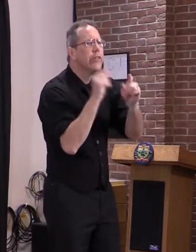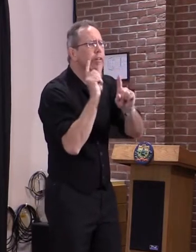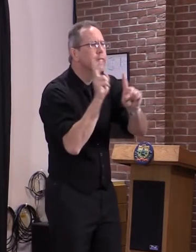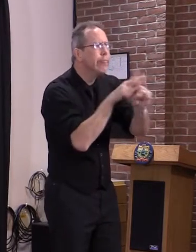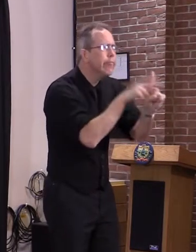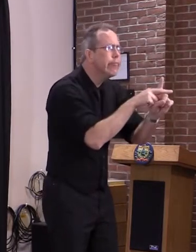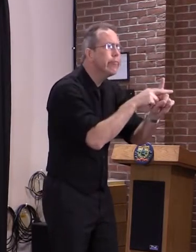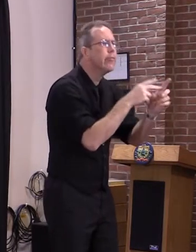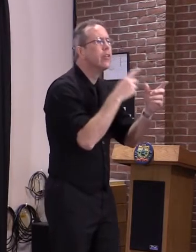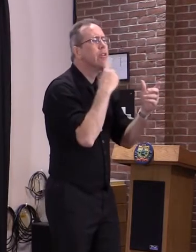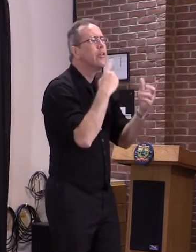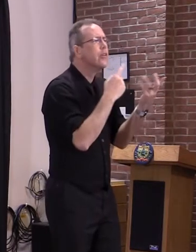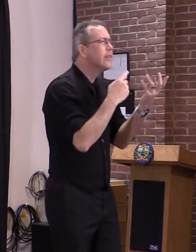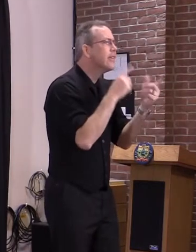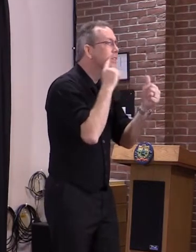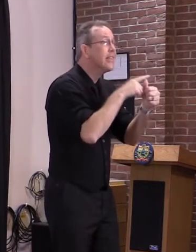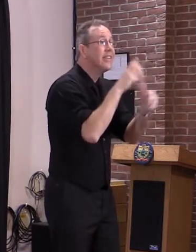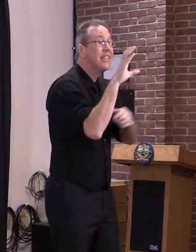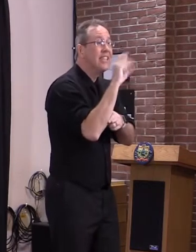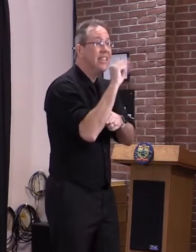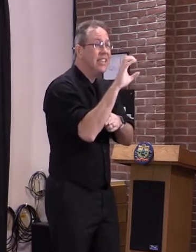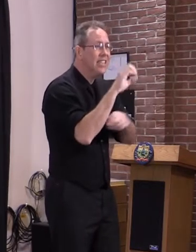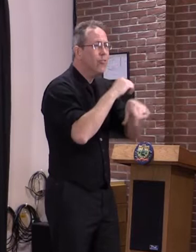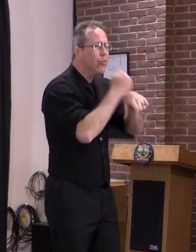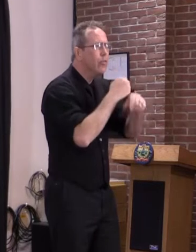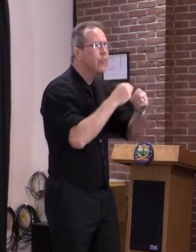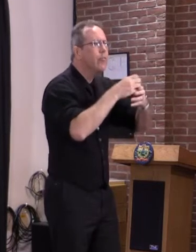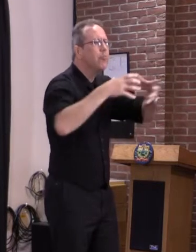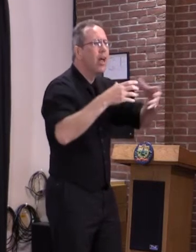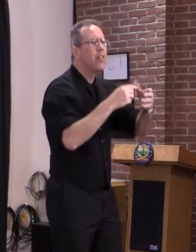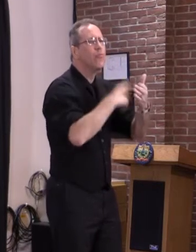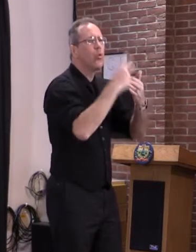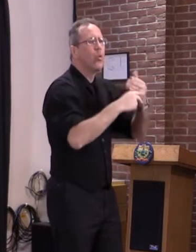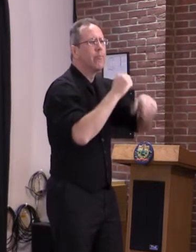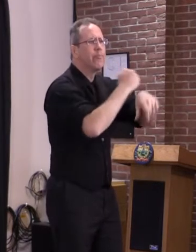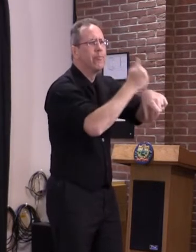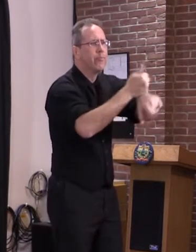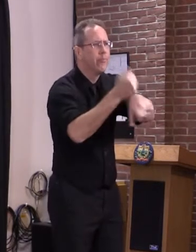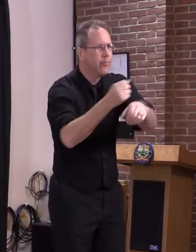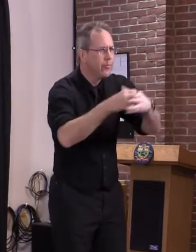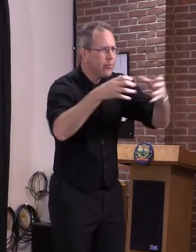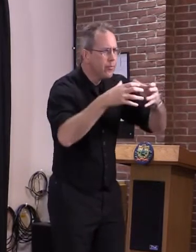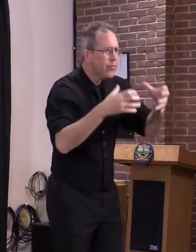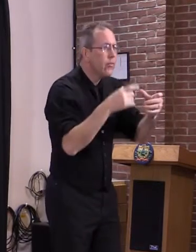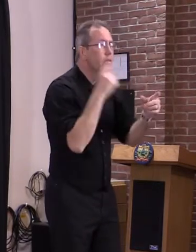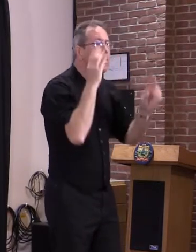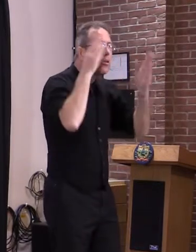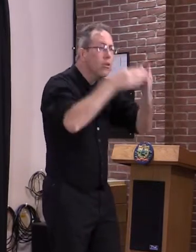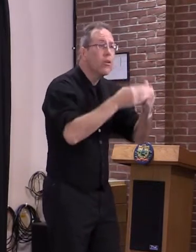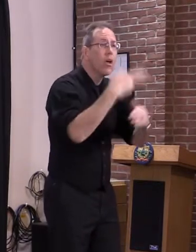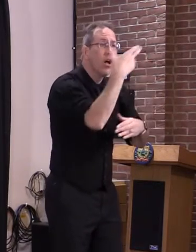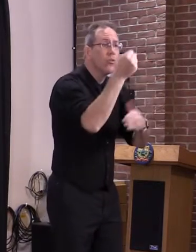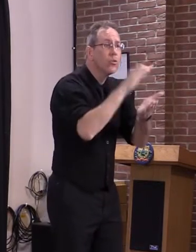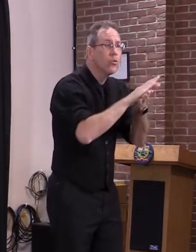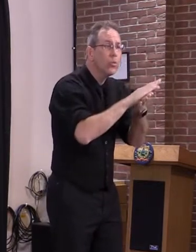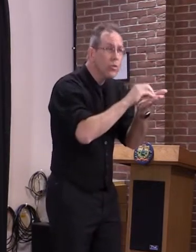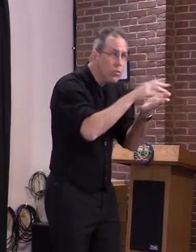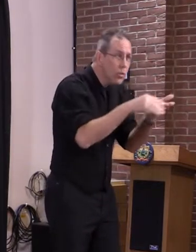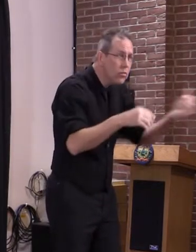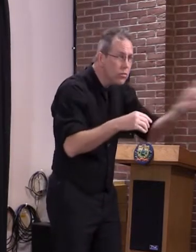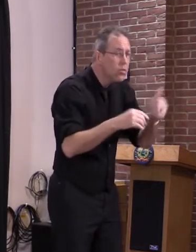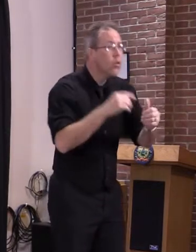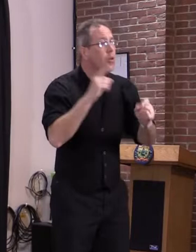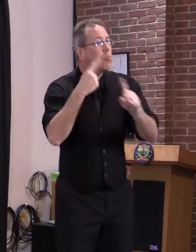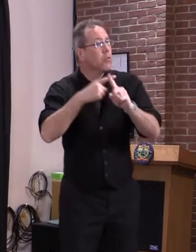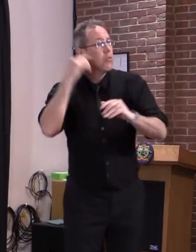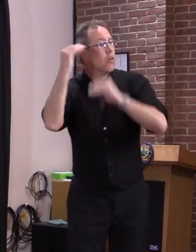and educational opportunities for Vermont CTE high school and adult students to work directly on construction projects,